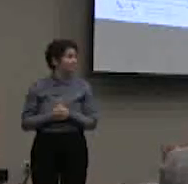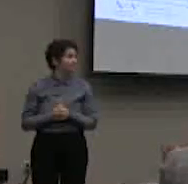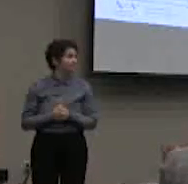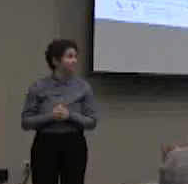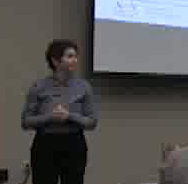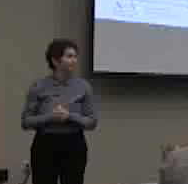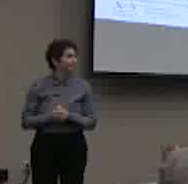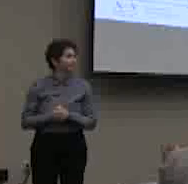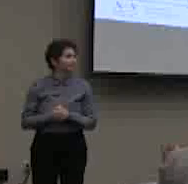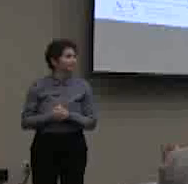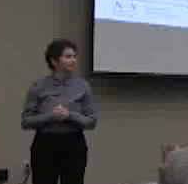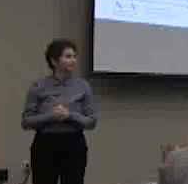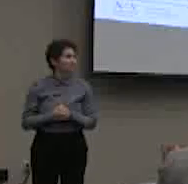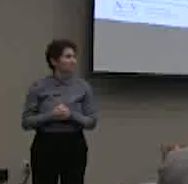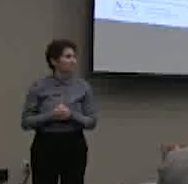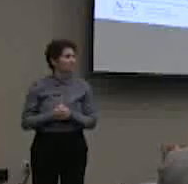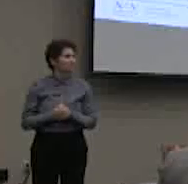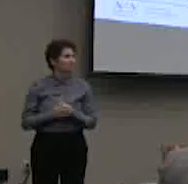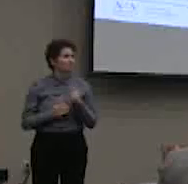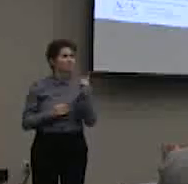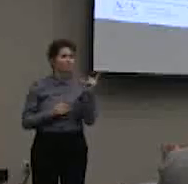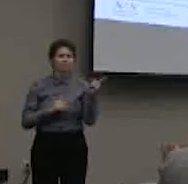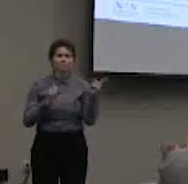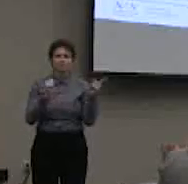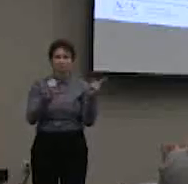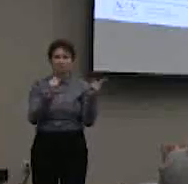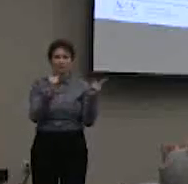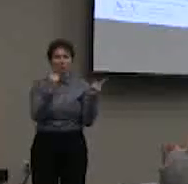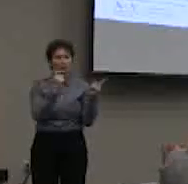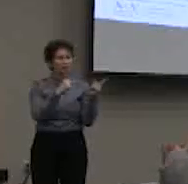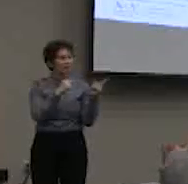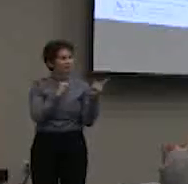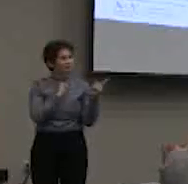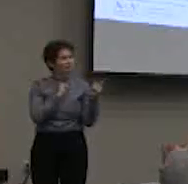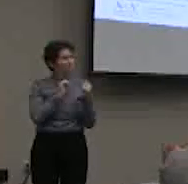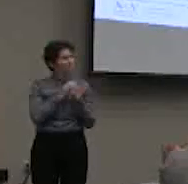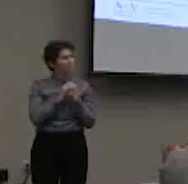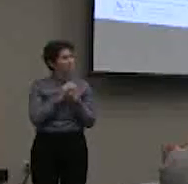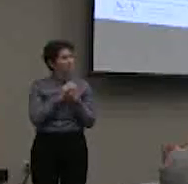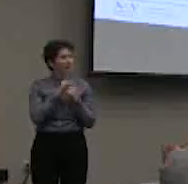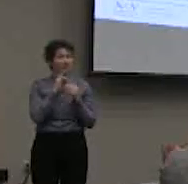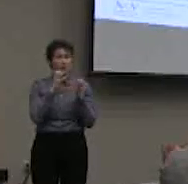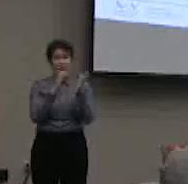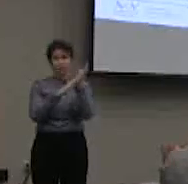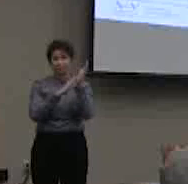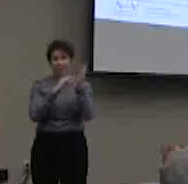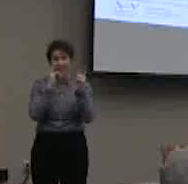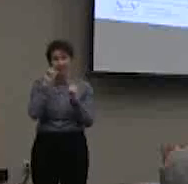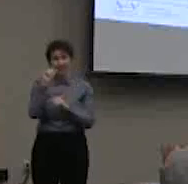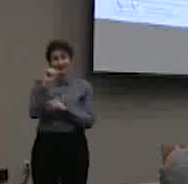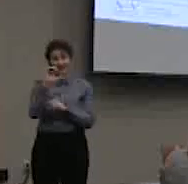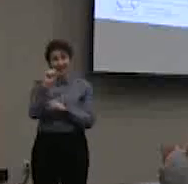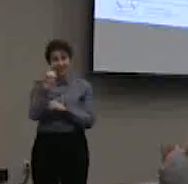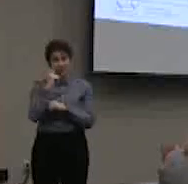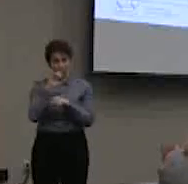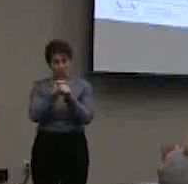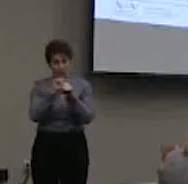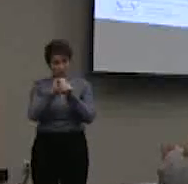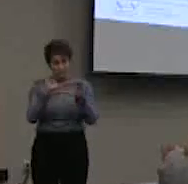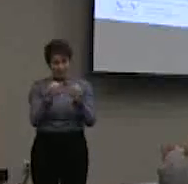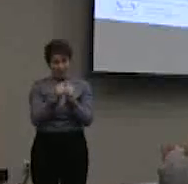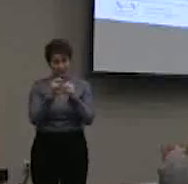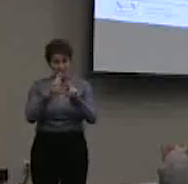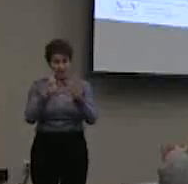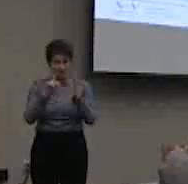So I just had to applaud ACS for the work that they have done with the Ready Start Networks. They've been so helpful. We